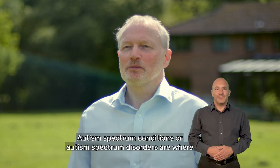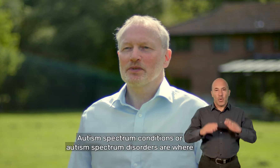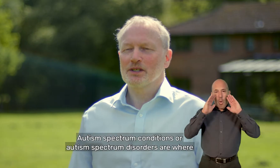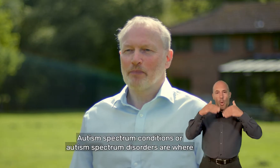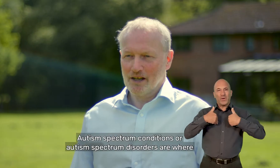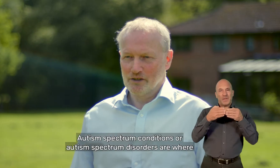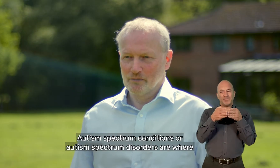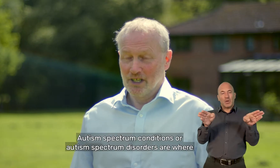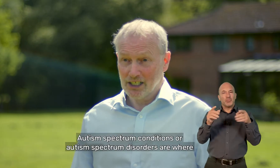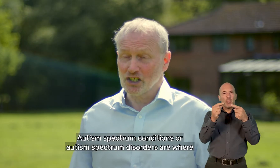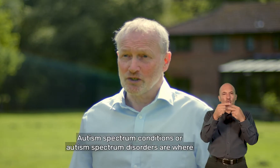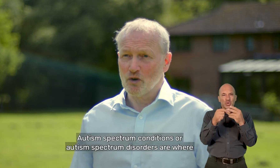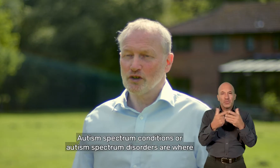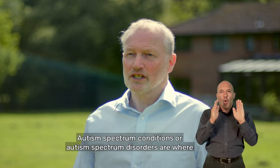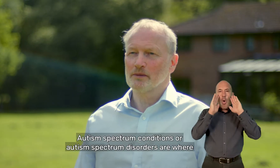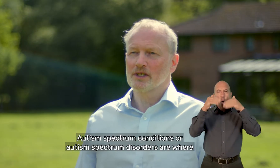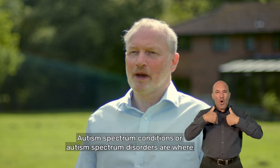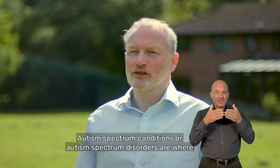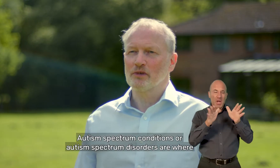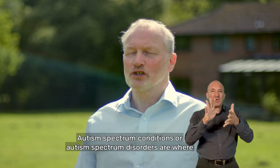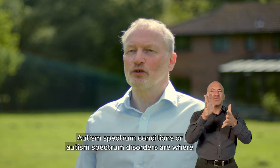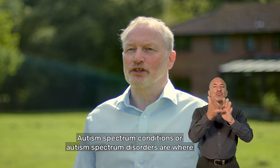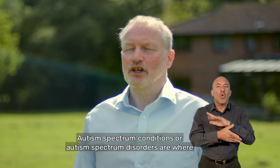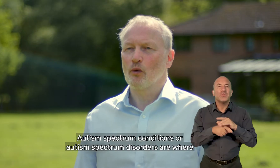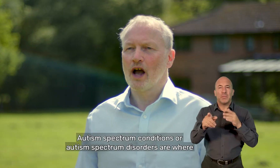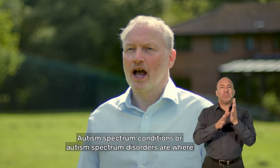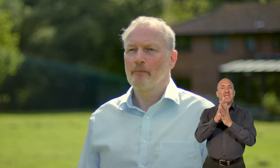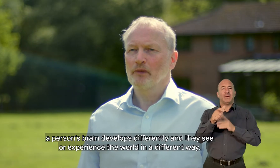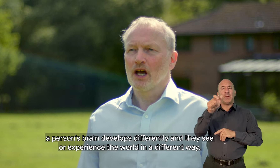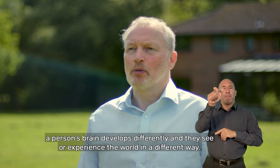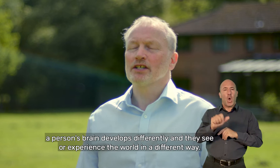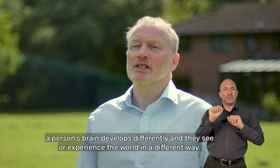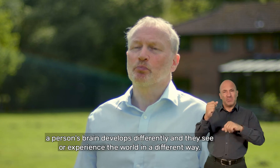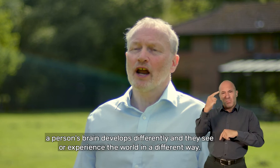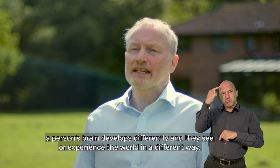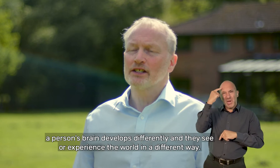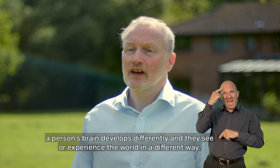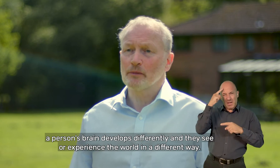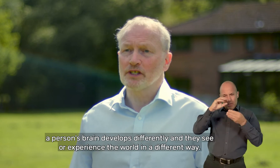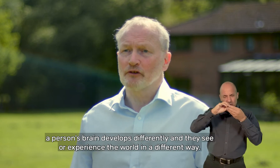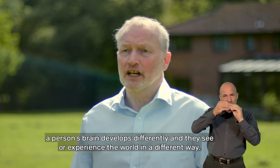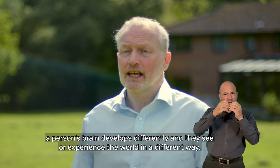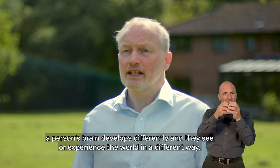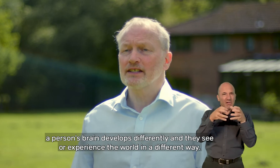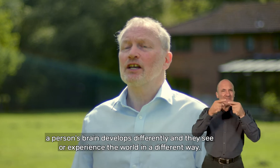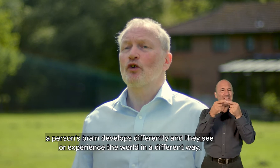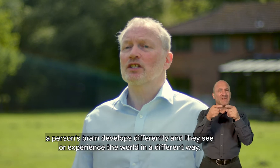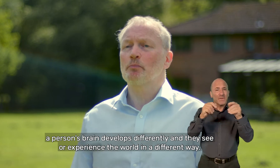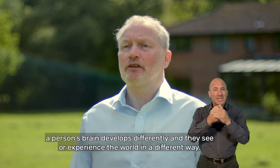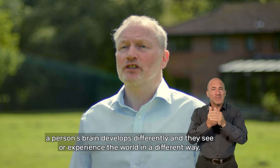Autism spectrum conditions or autism spectrum disorders are where a person's brain develops differently and they see or experience